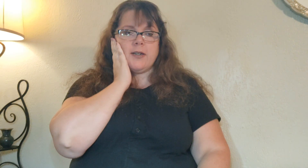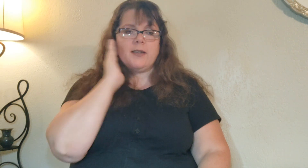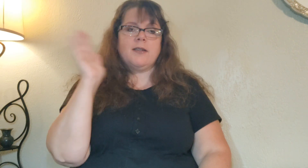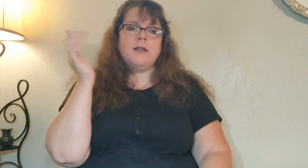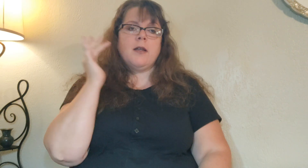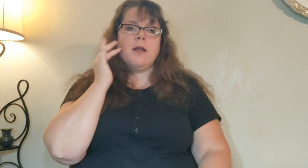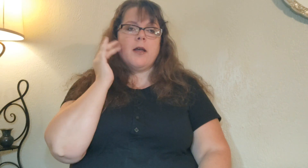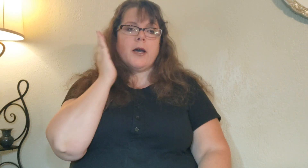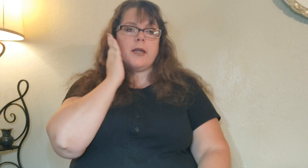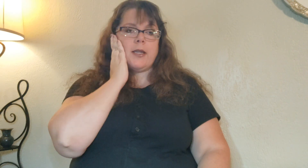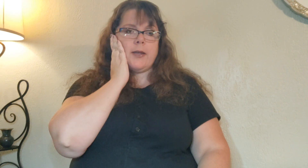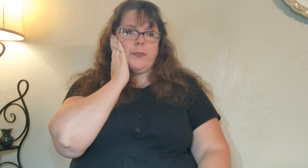on honey.